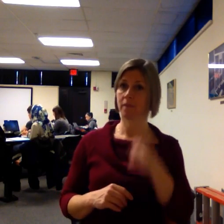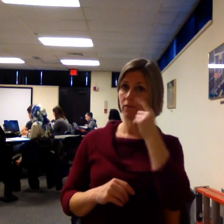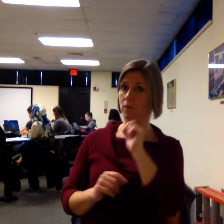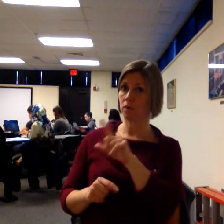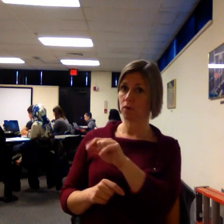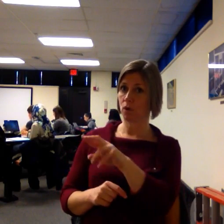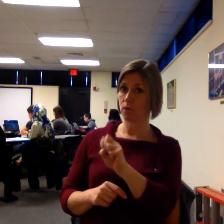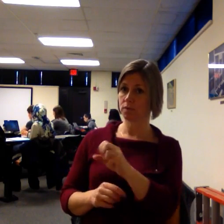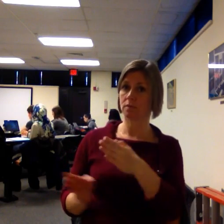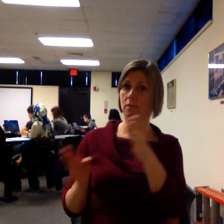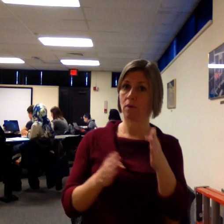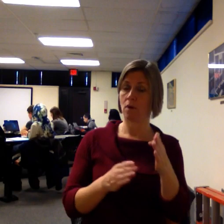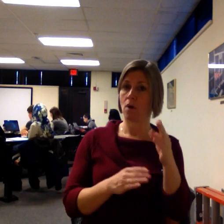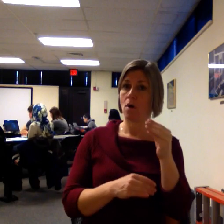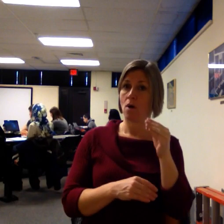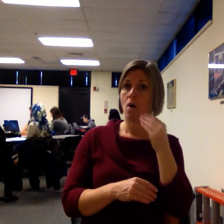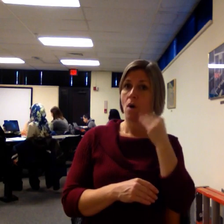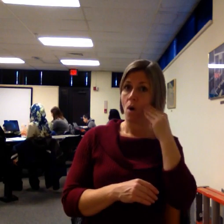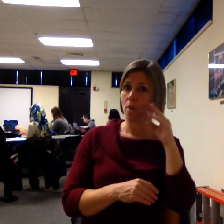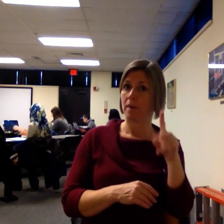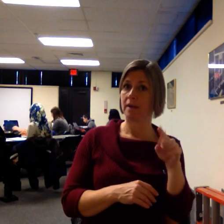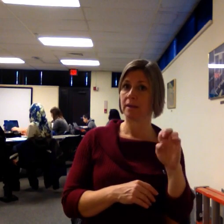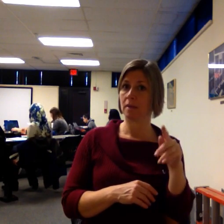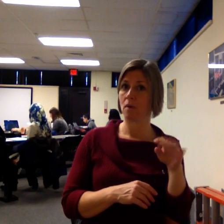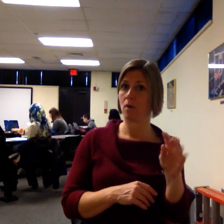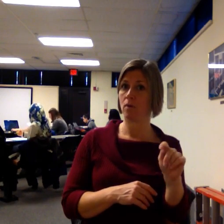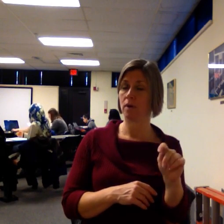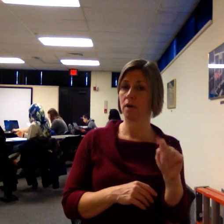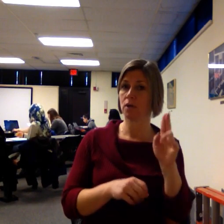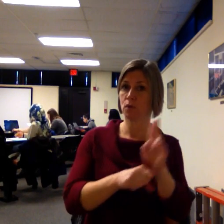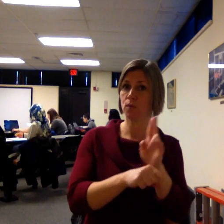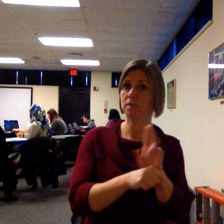Home Depot, use where it says interest expense.